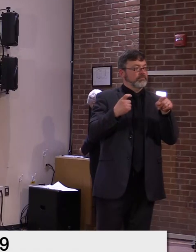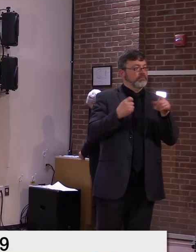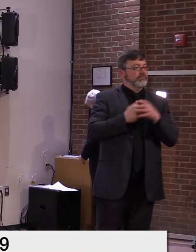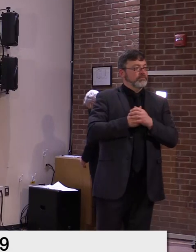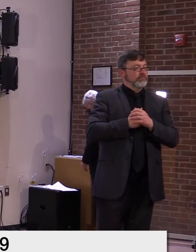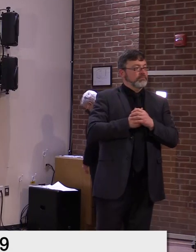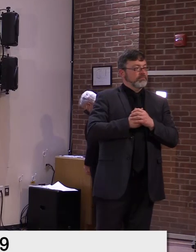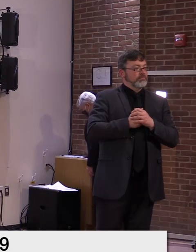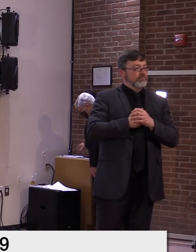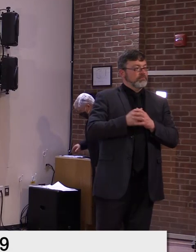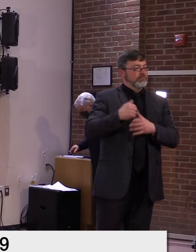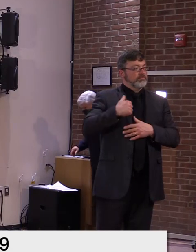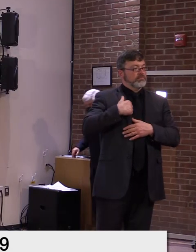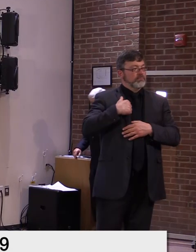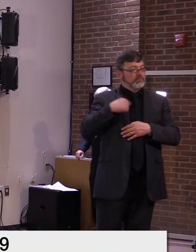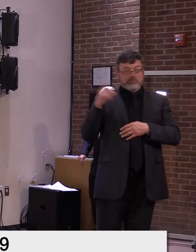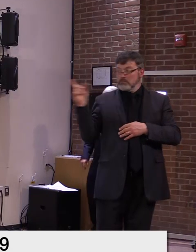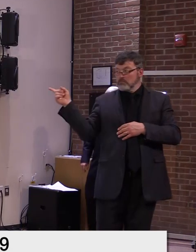session.